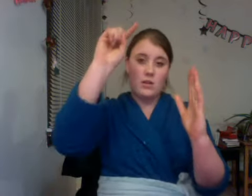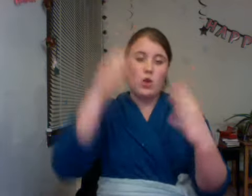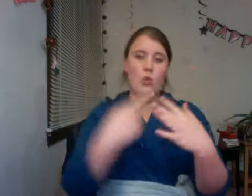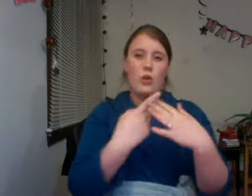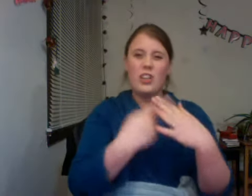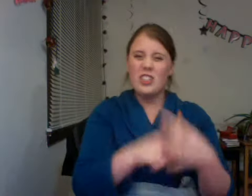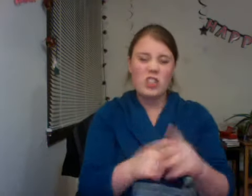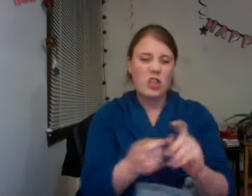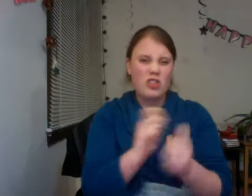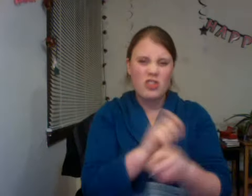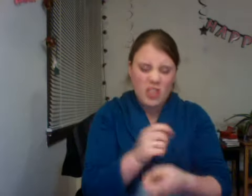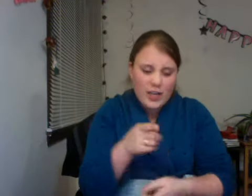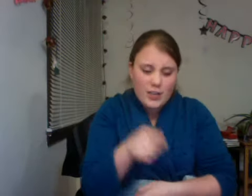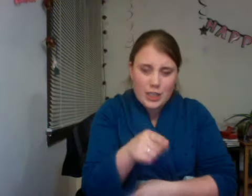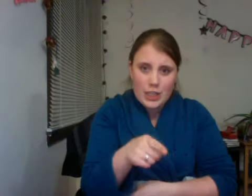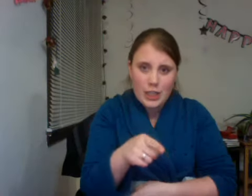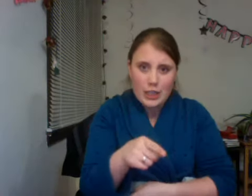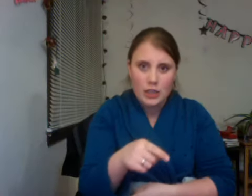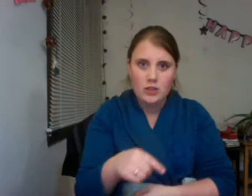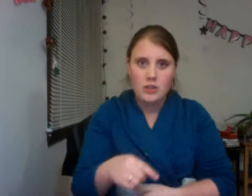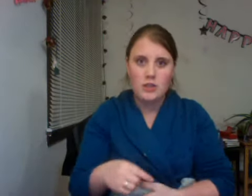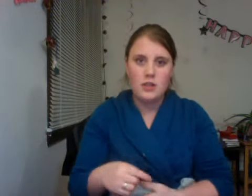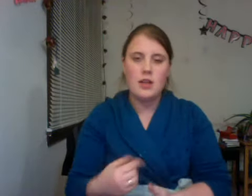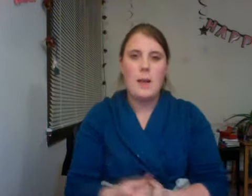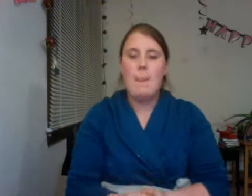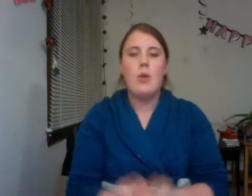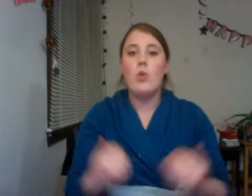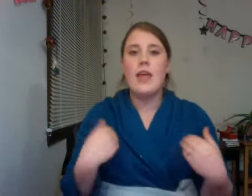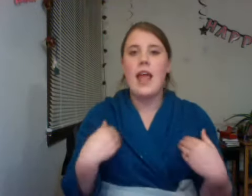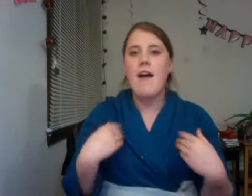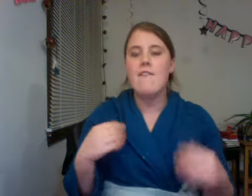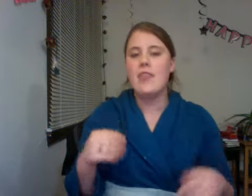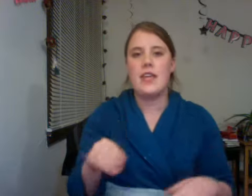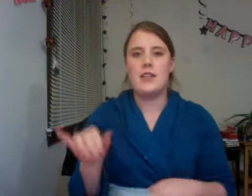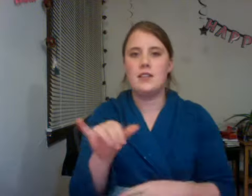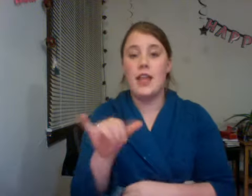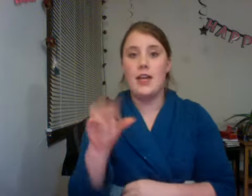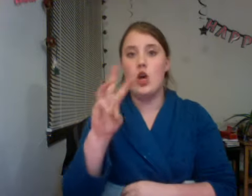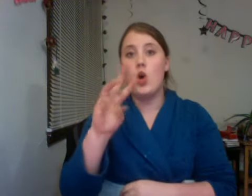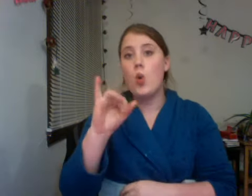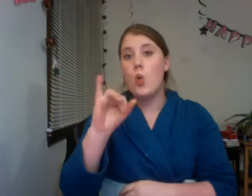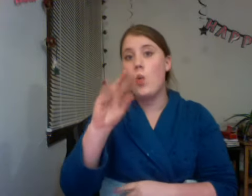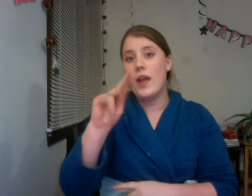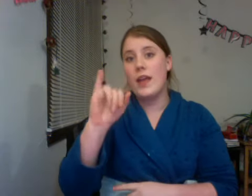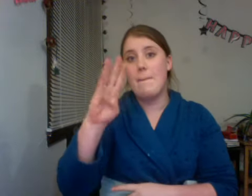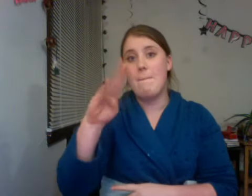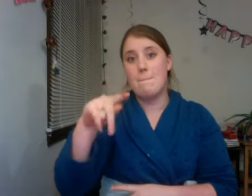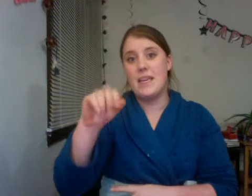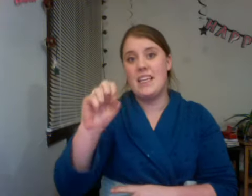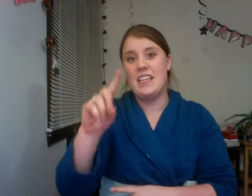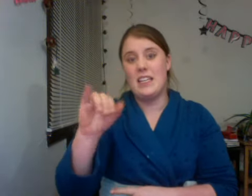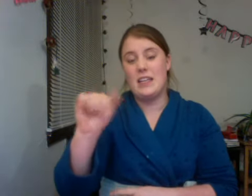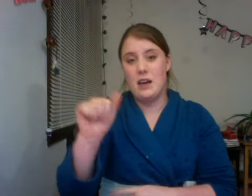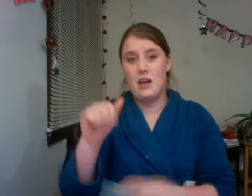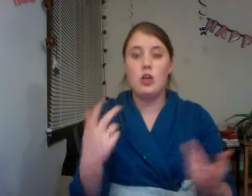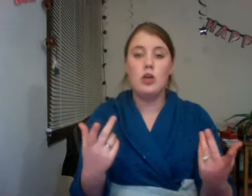in simple, understandable ways. I dream of a Wikipedia-like website that would explain any scientific concept you can